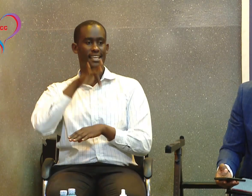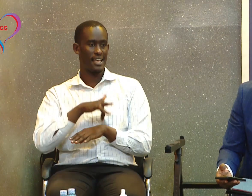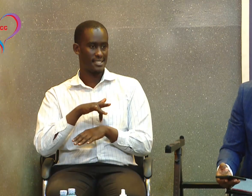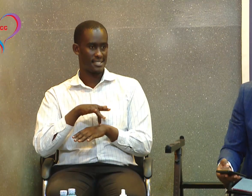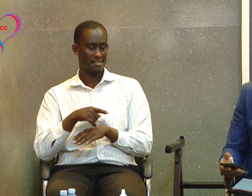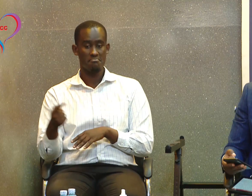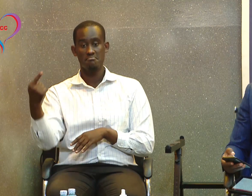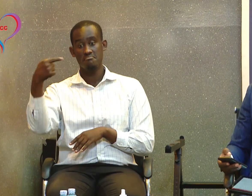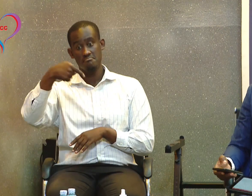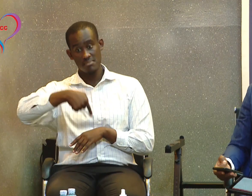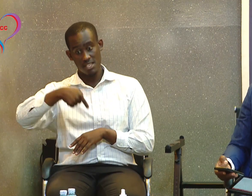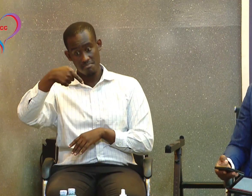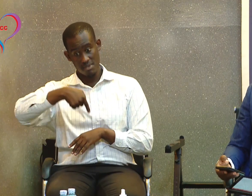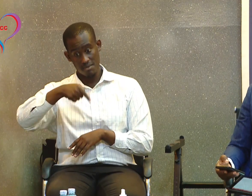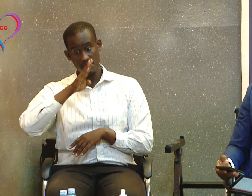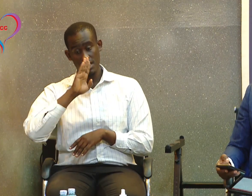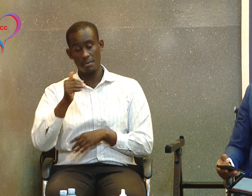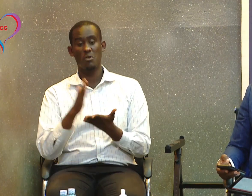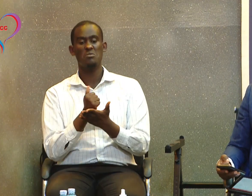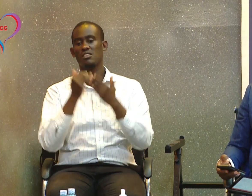be here.